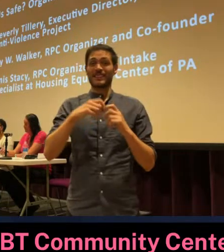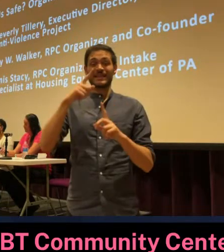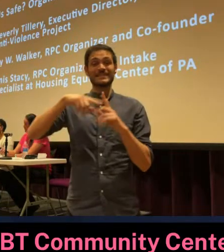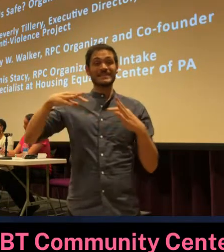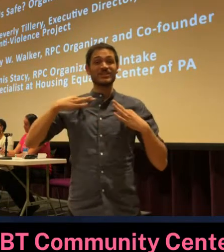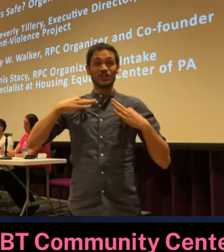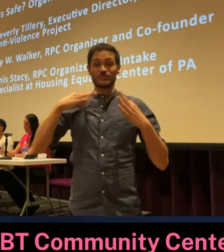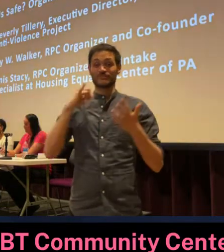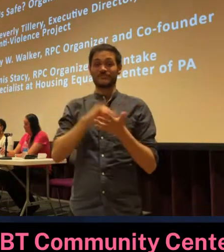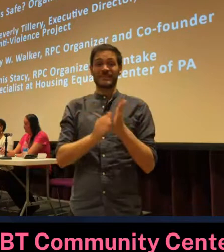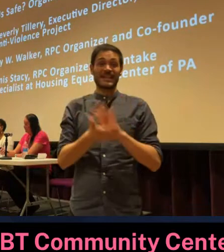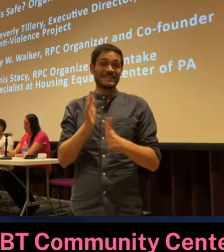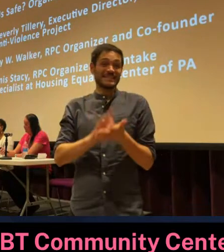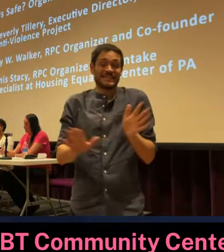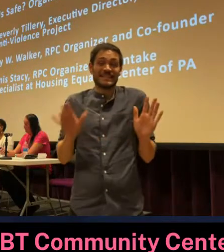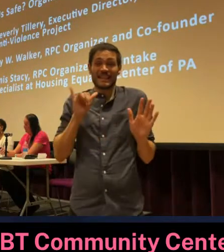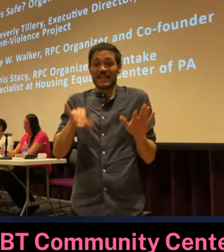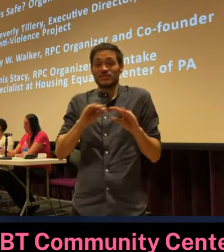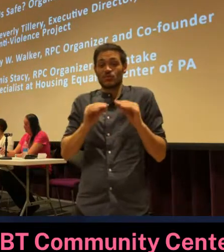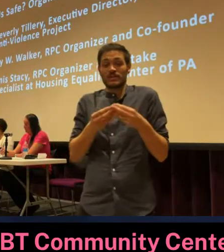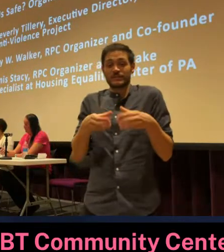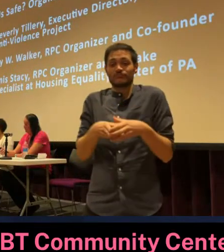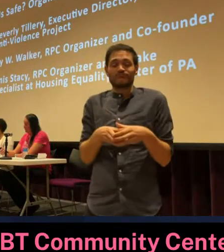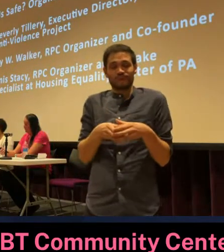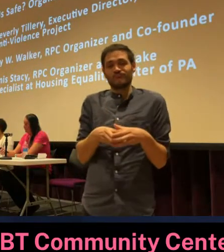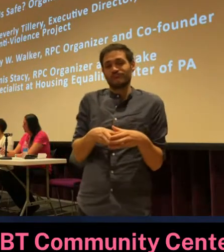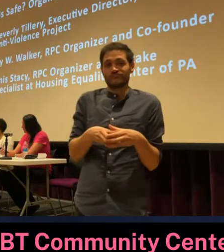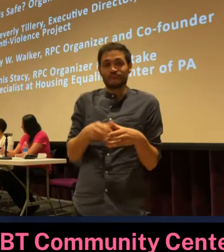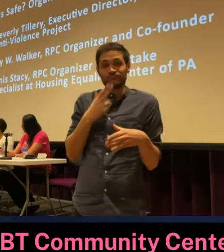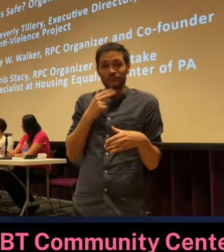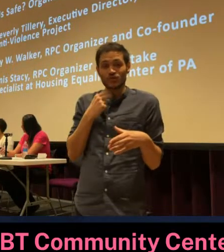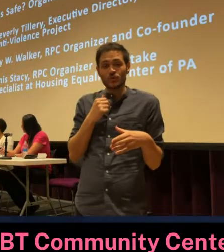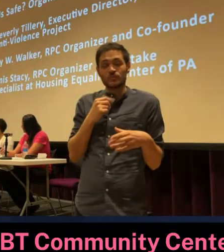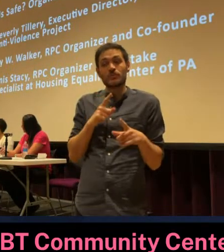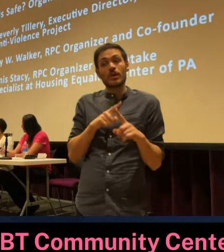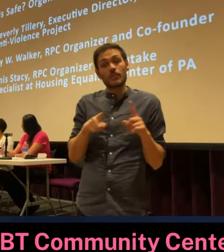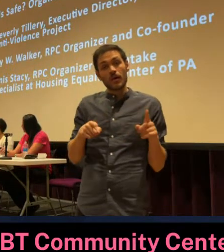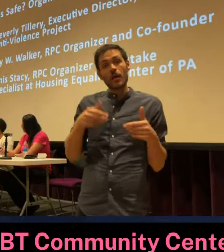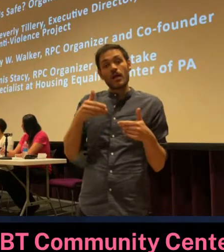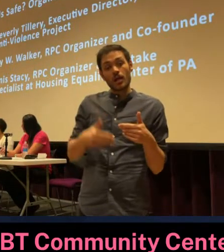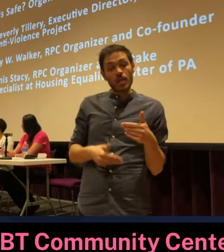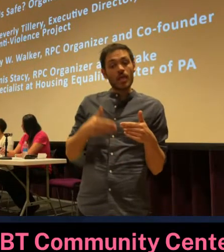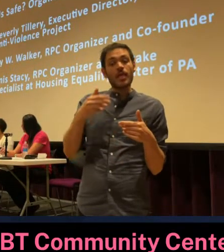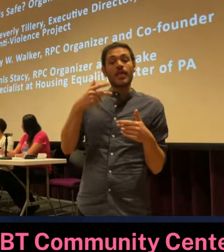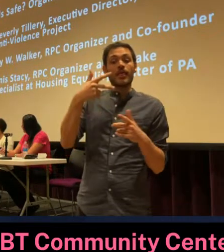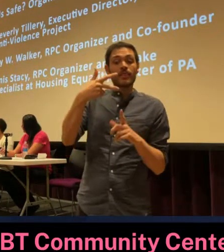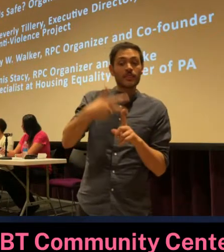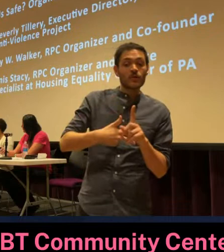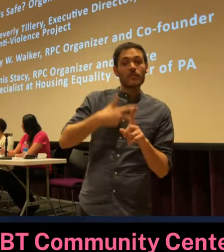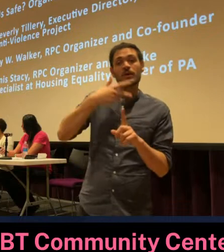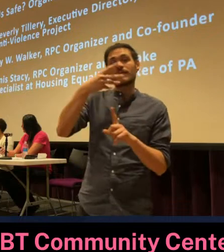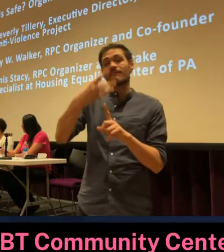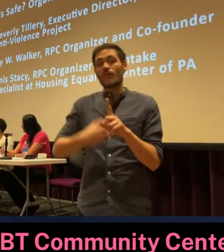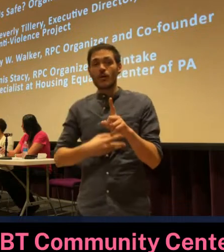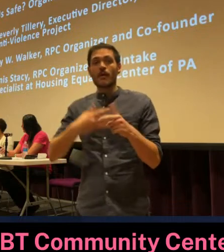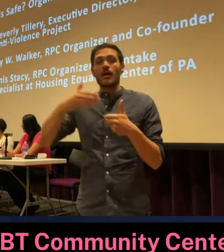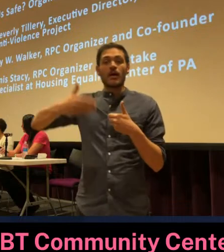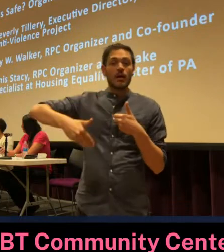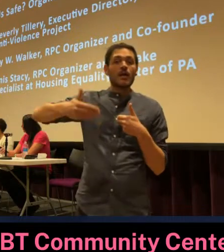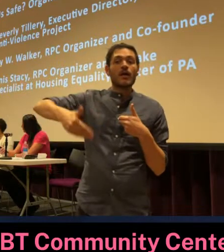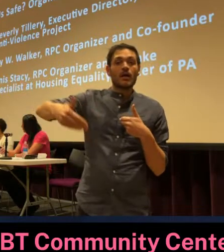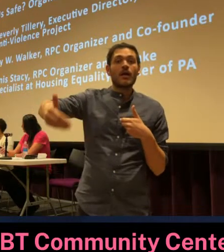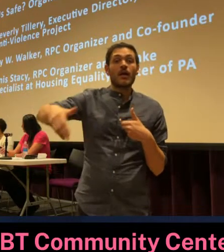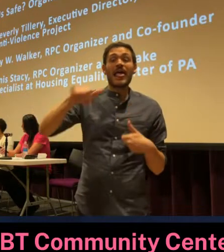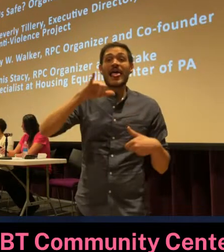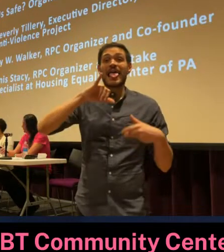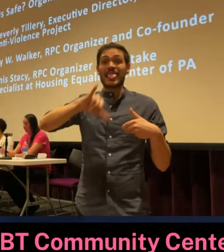right? And over the course of the next 3 or 4 months, we're going to increase that number of